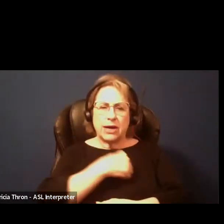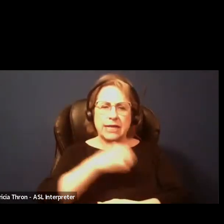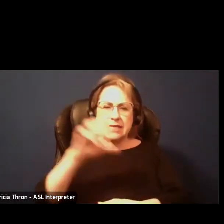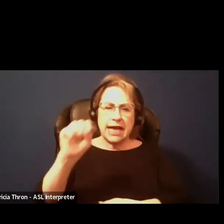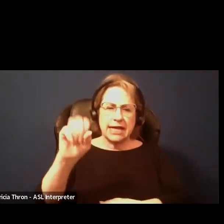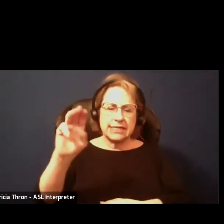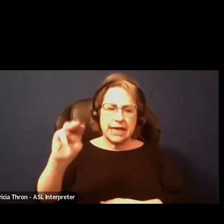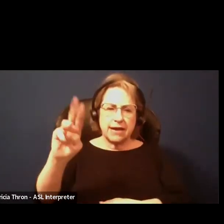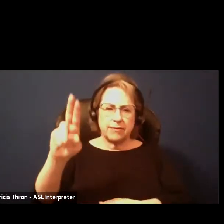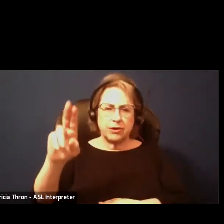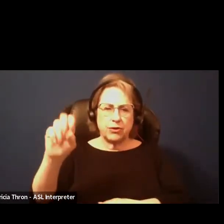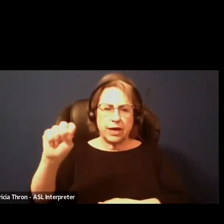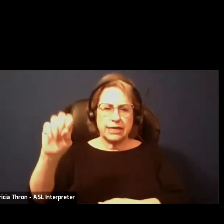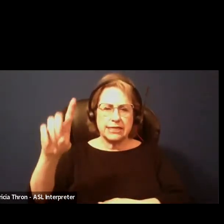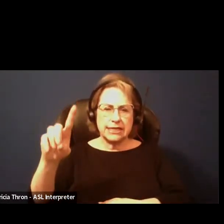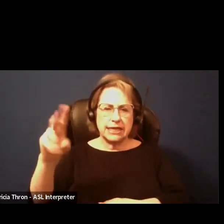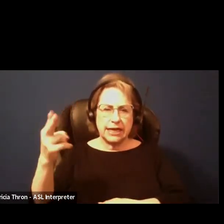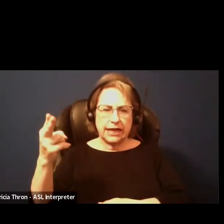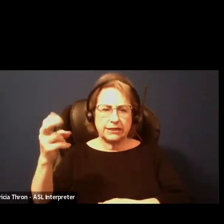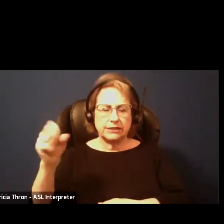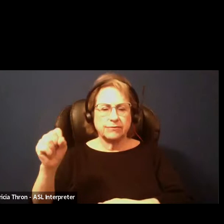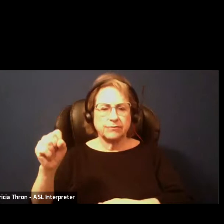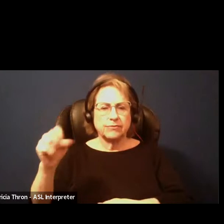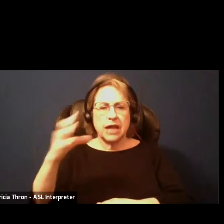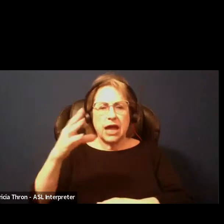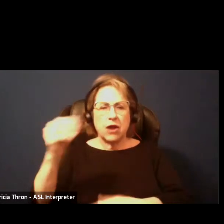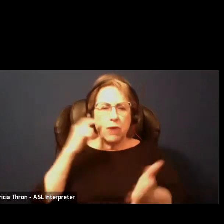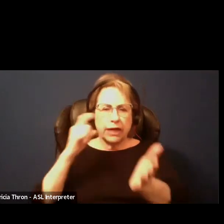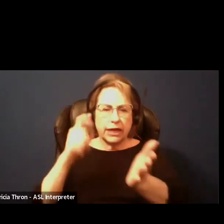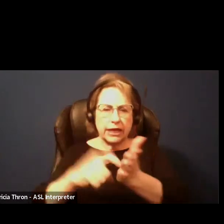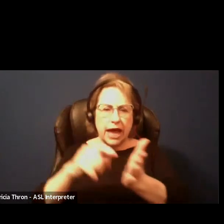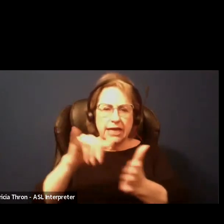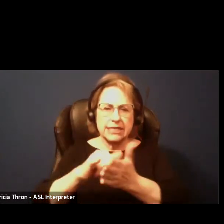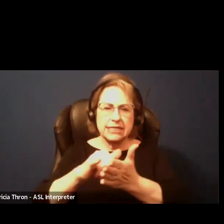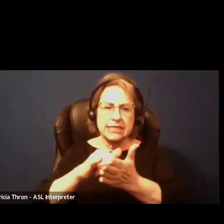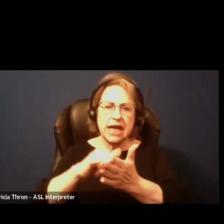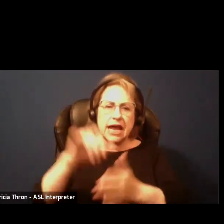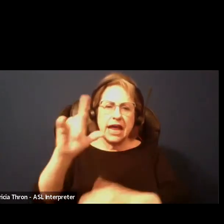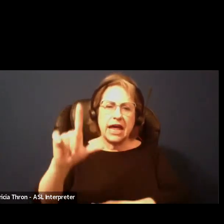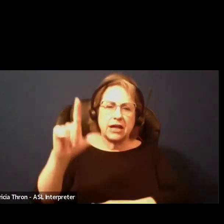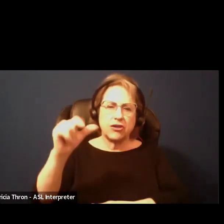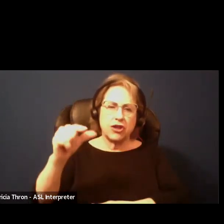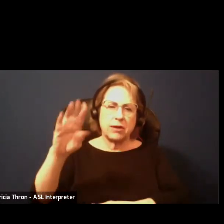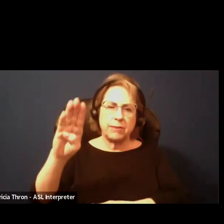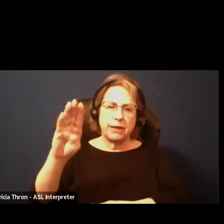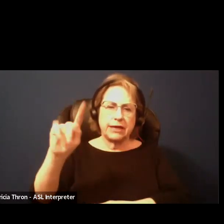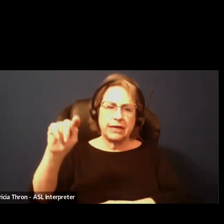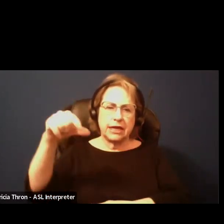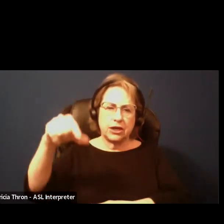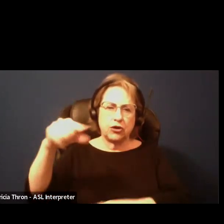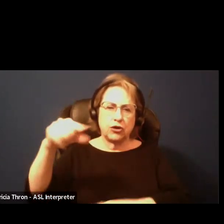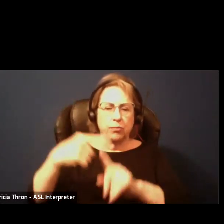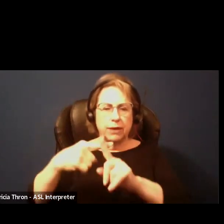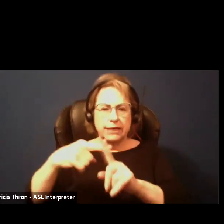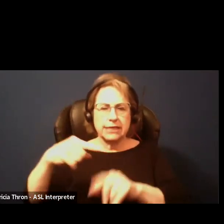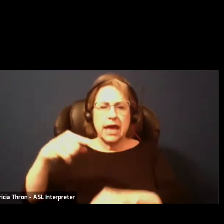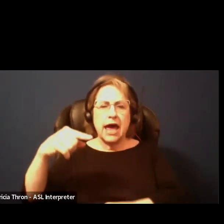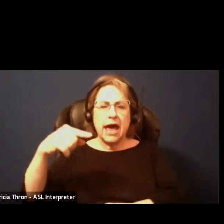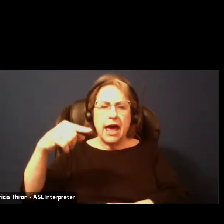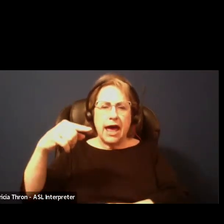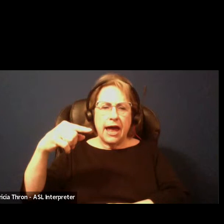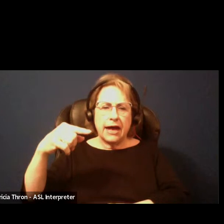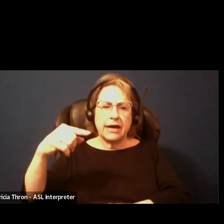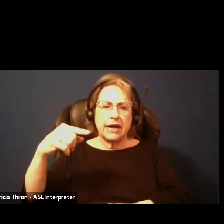of LGBTQIA+ history as an effective means of educating and calling to action the citizens to work together by